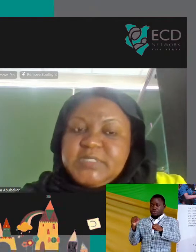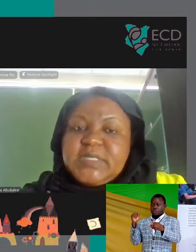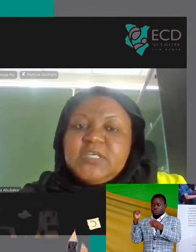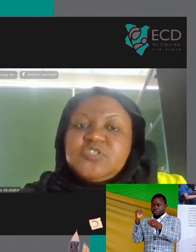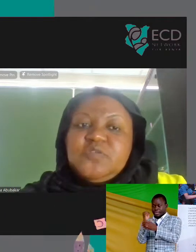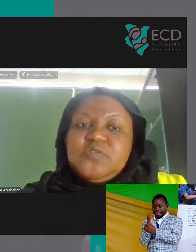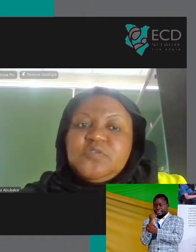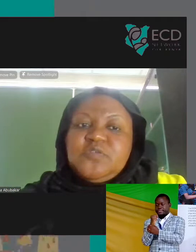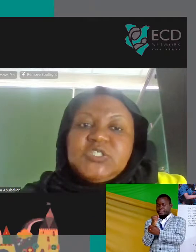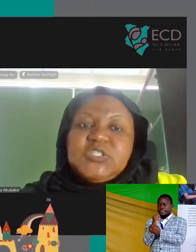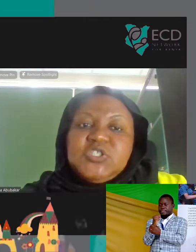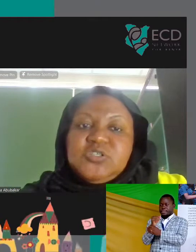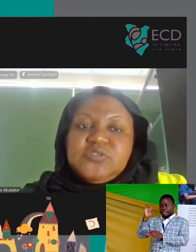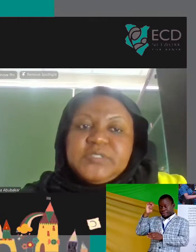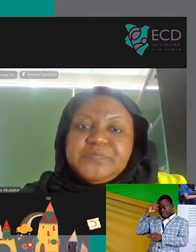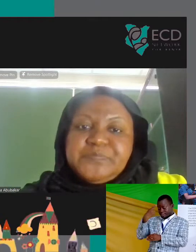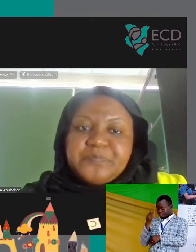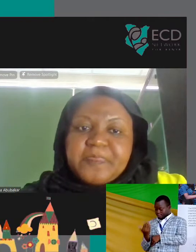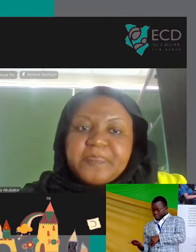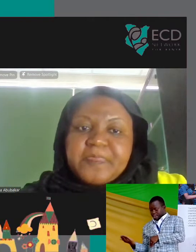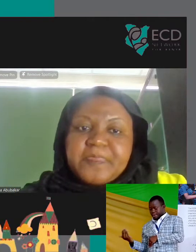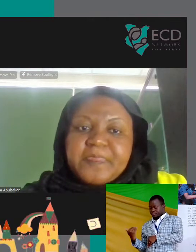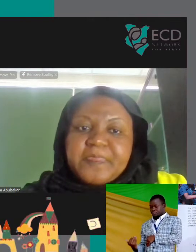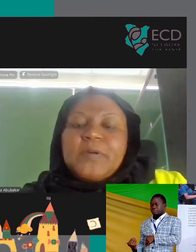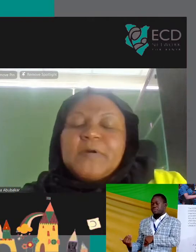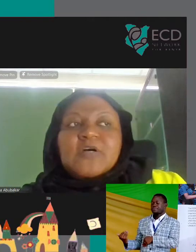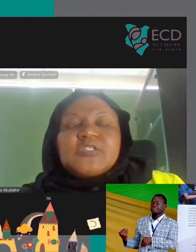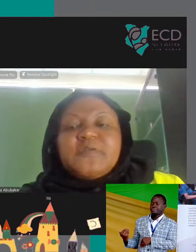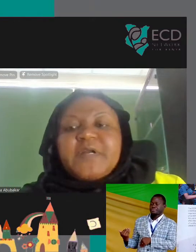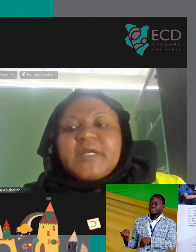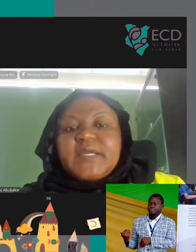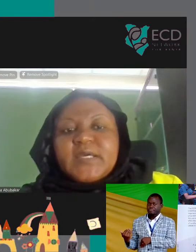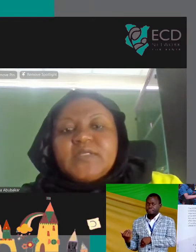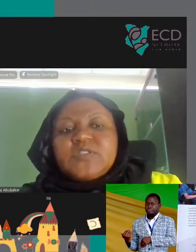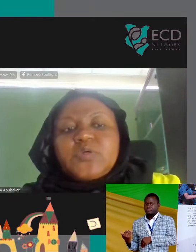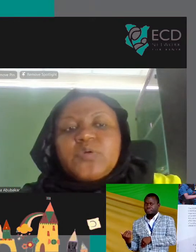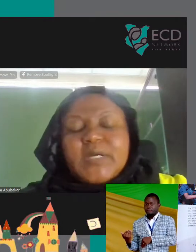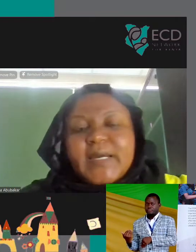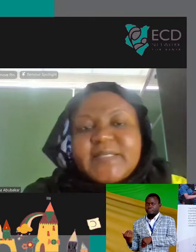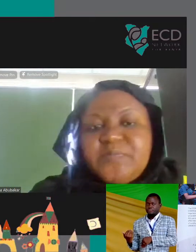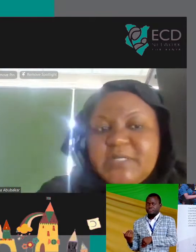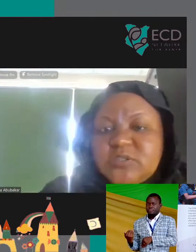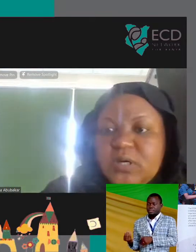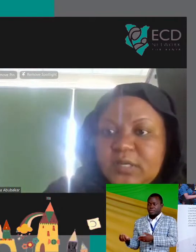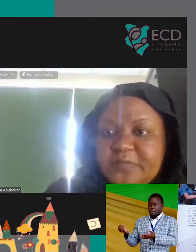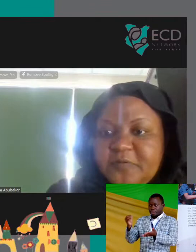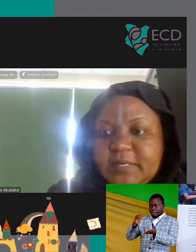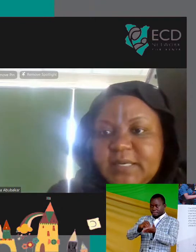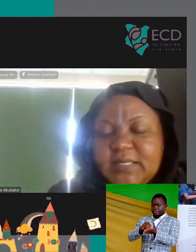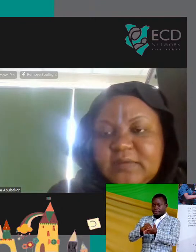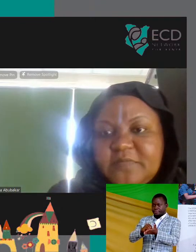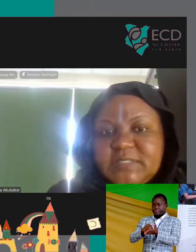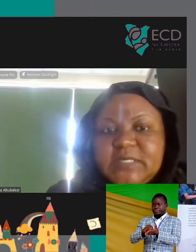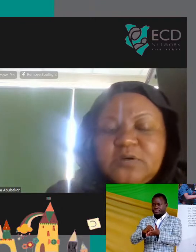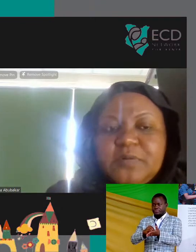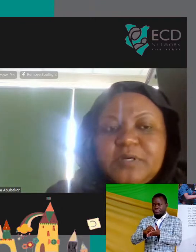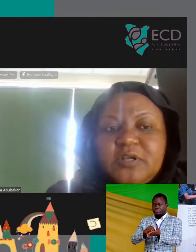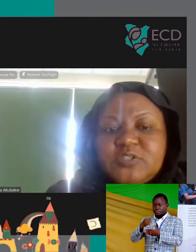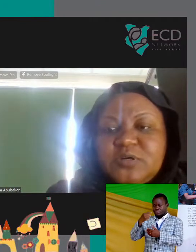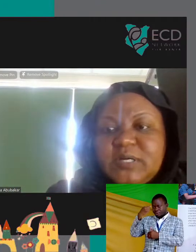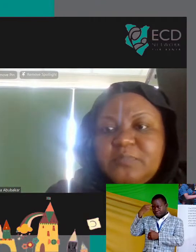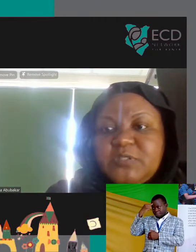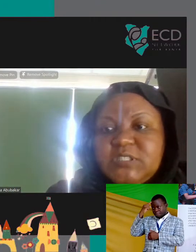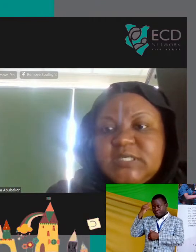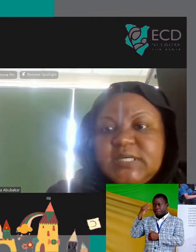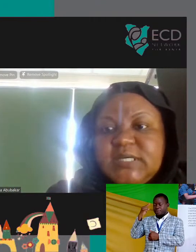daily medication for their children. We are also very keen to look at mental health for caregivers. I know we